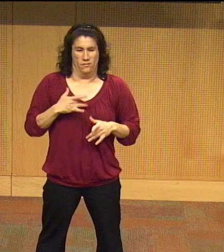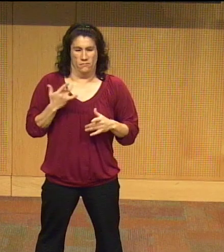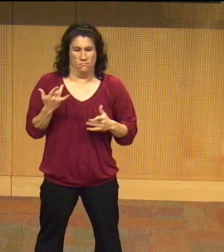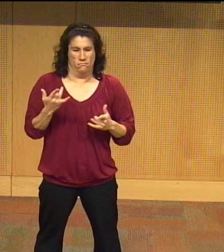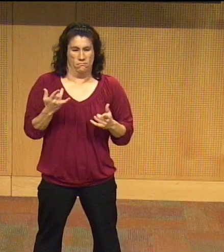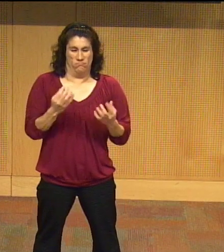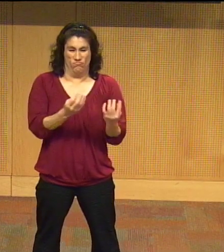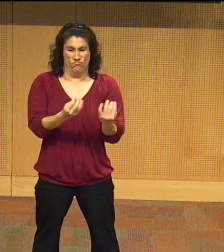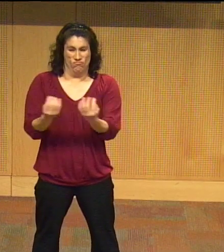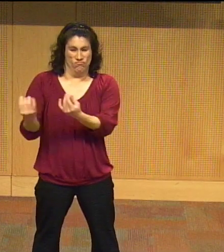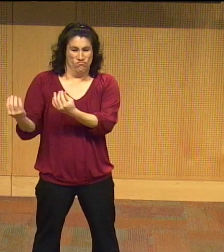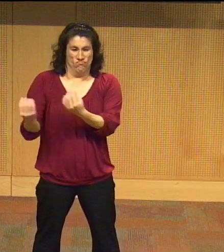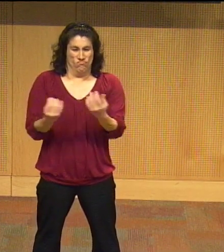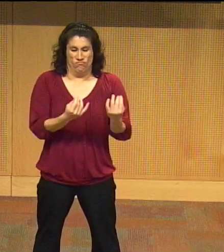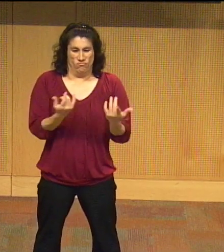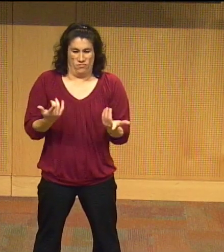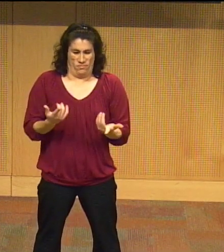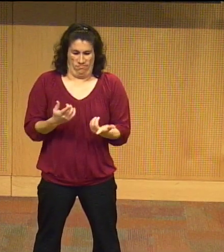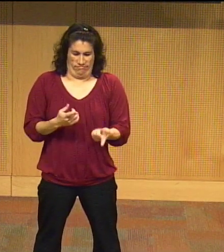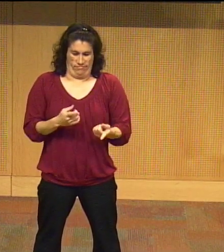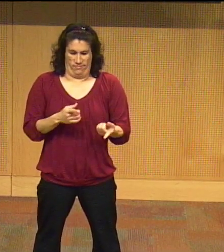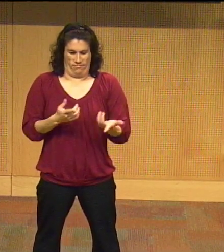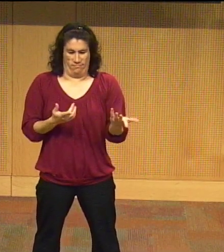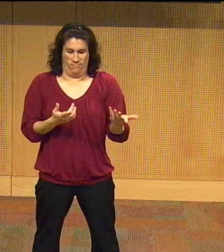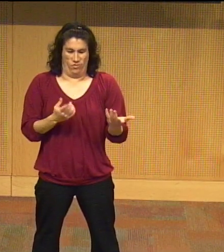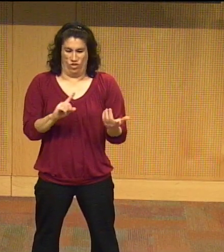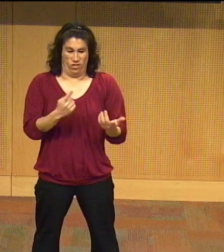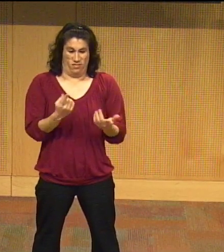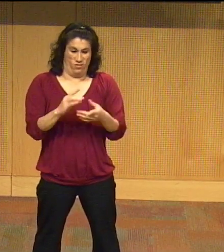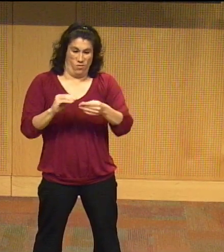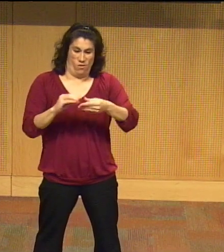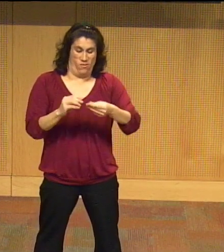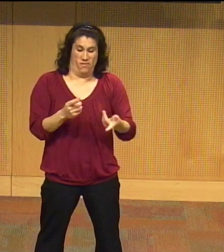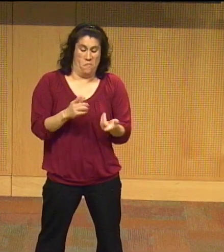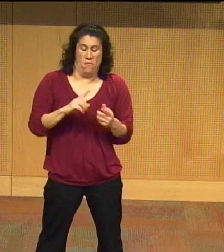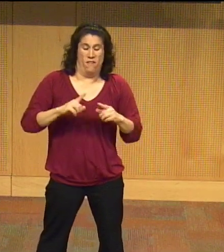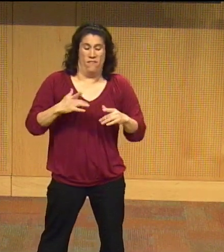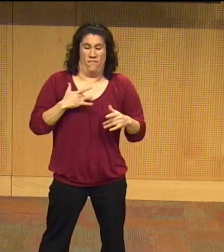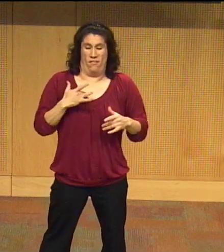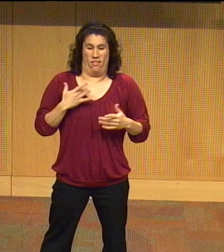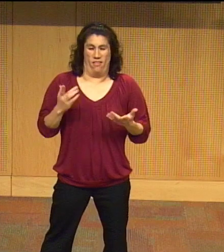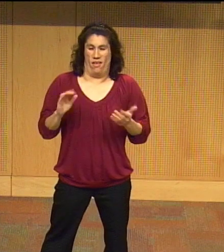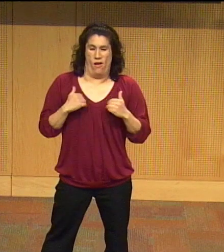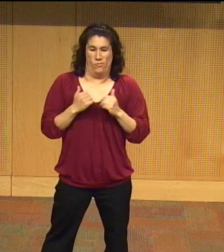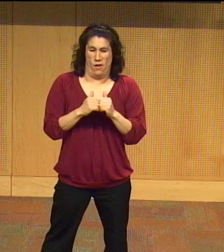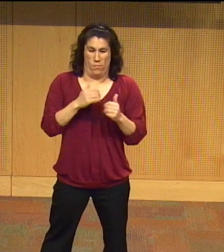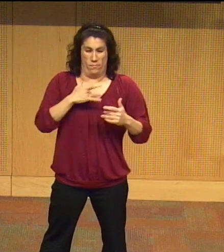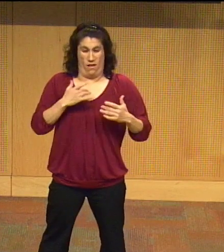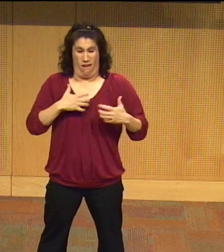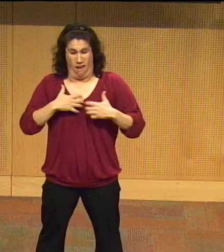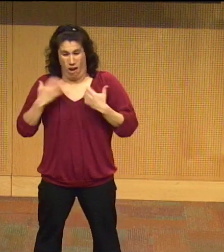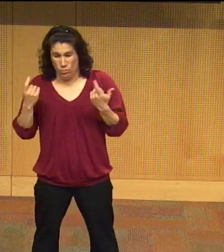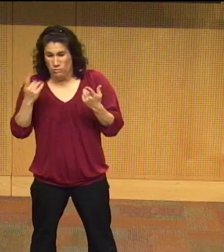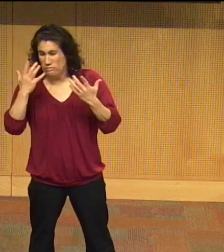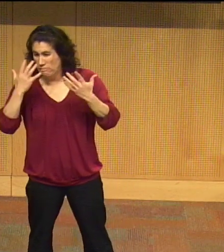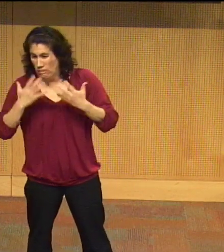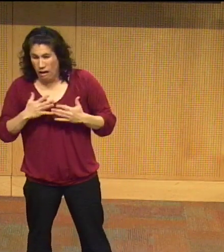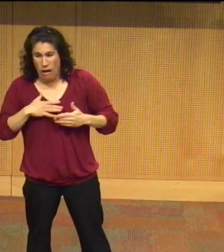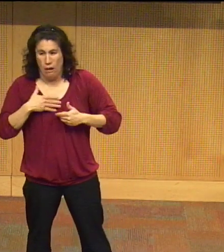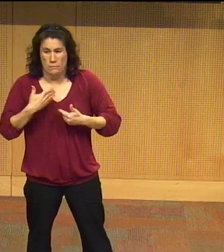in the days of the TTY, I was reading an output of the text of their conversation, but I had no idea about how they